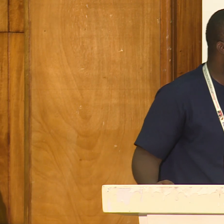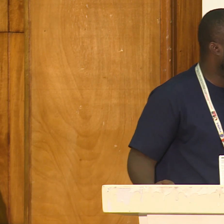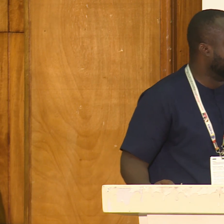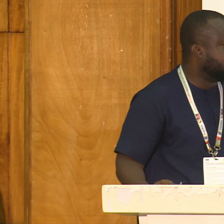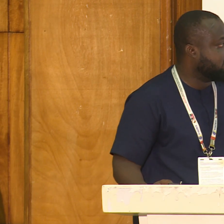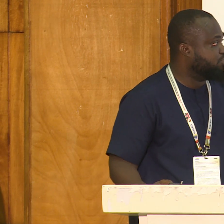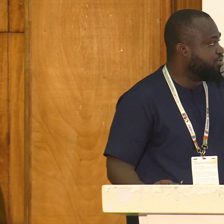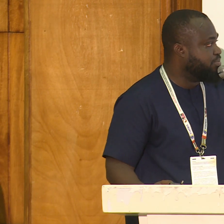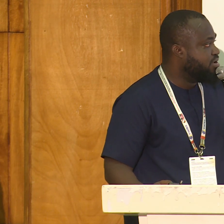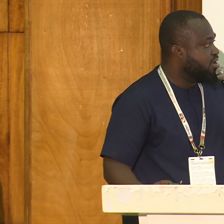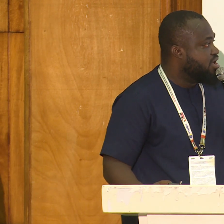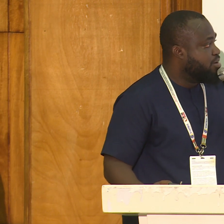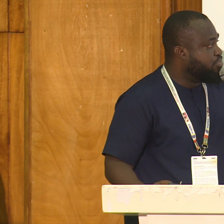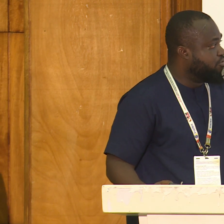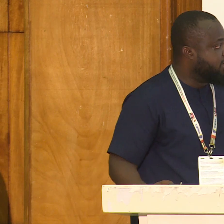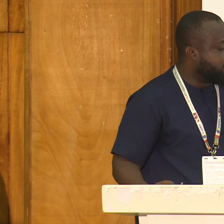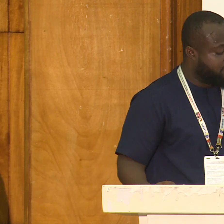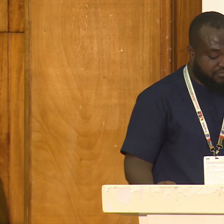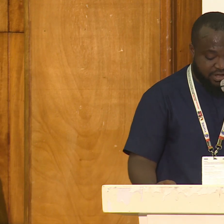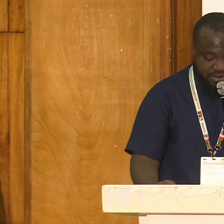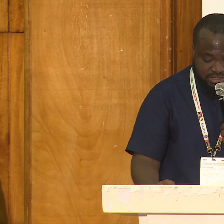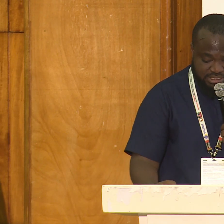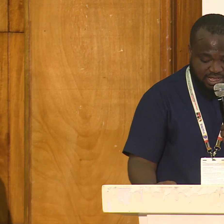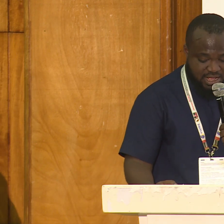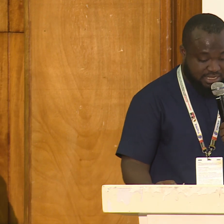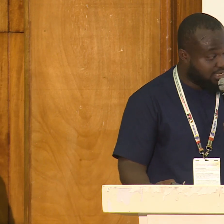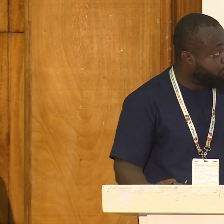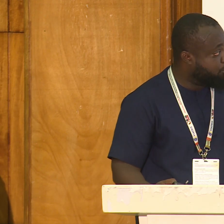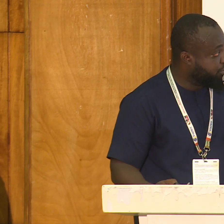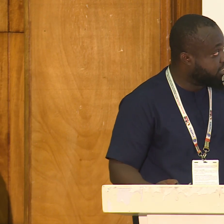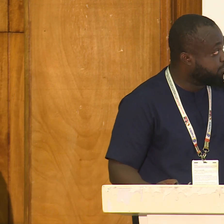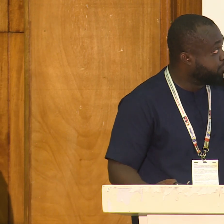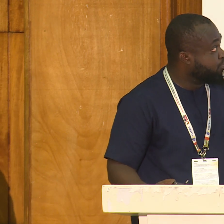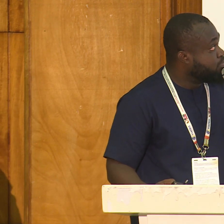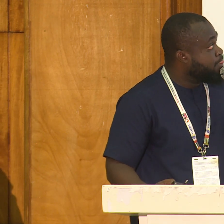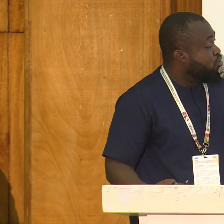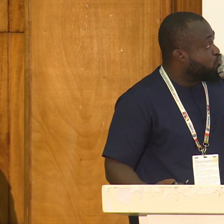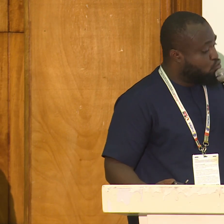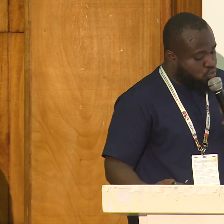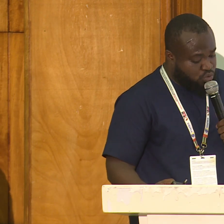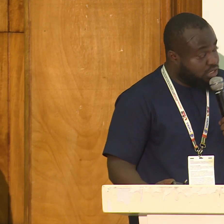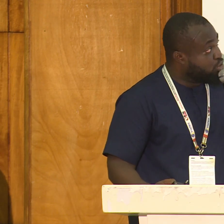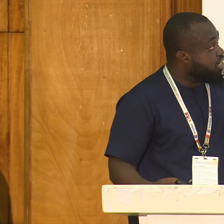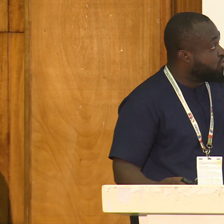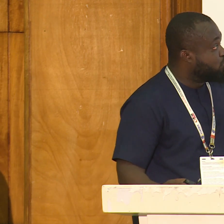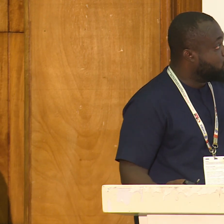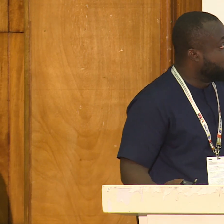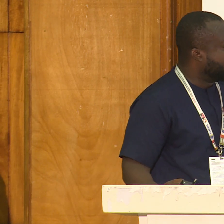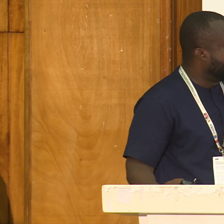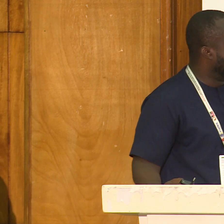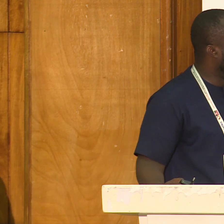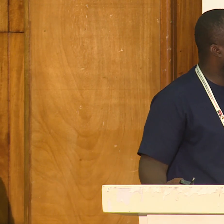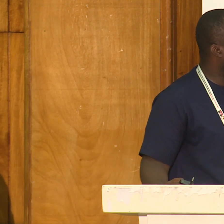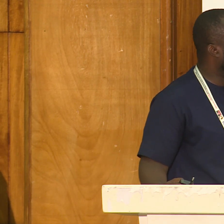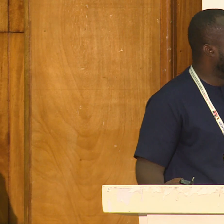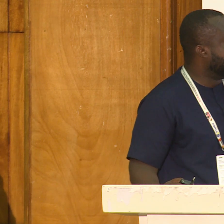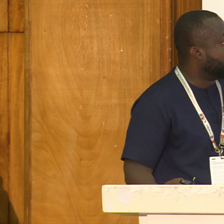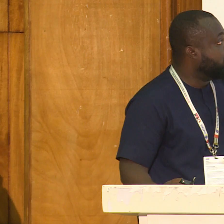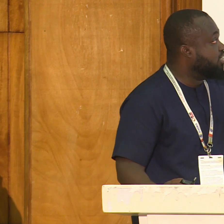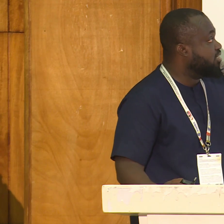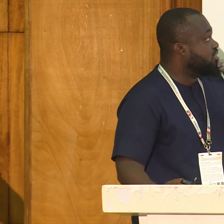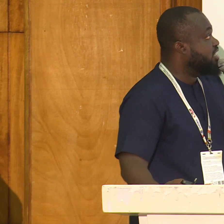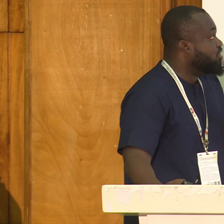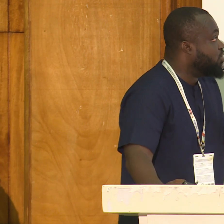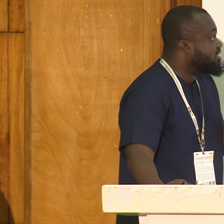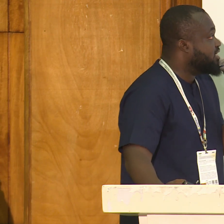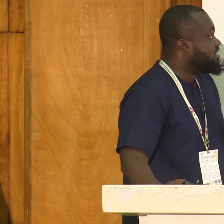biomedical interventions such as PrEP, and providing referrals as appropriate. So in trying to do this analysis,